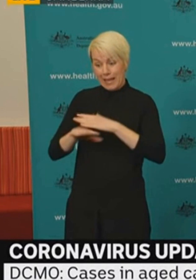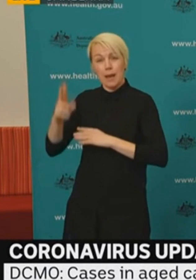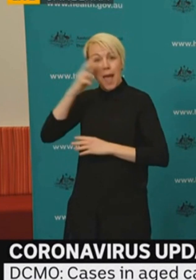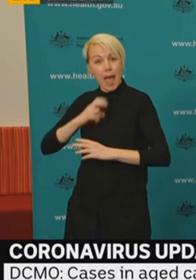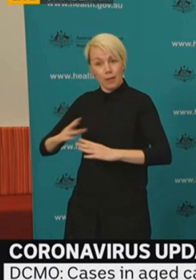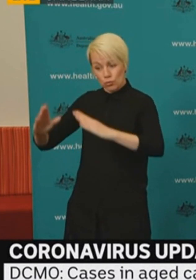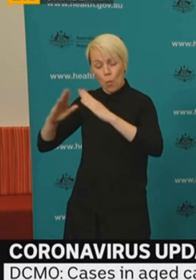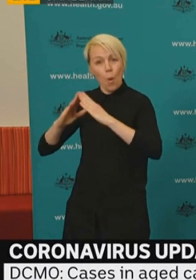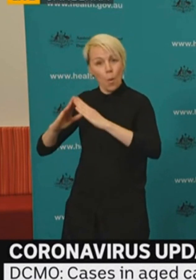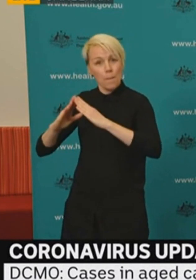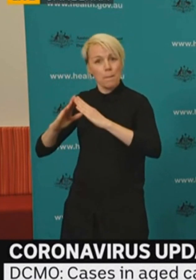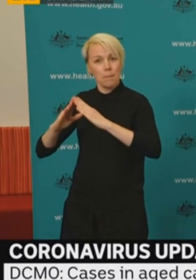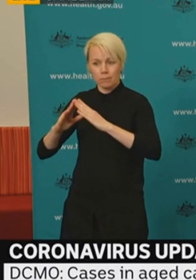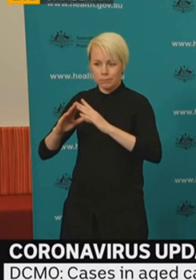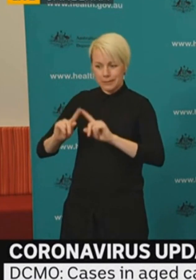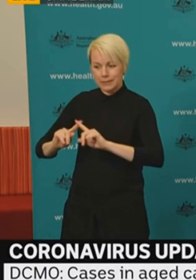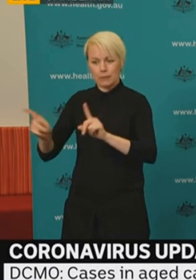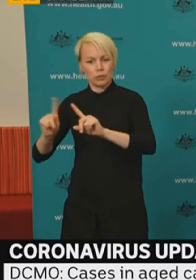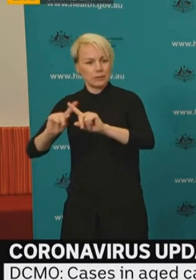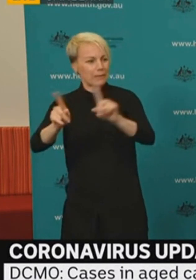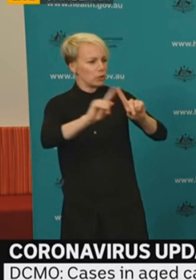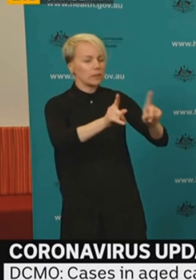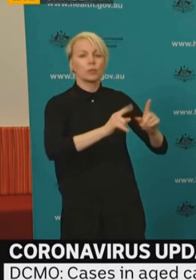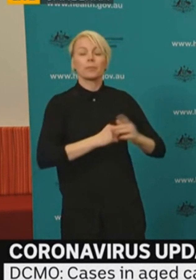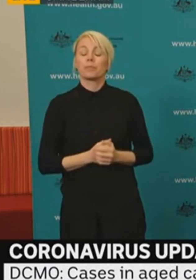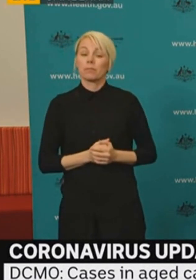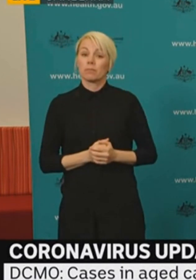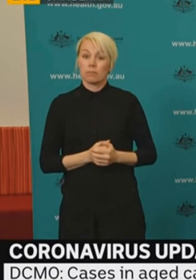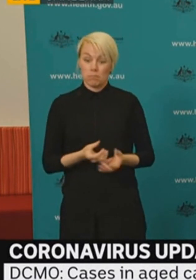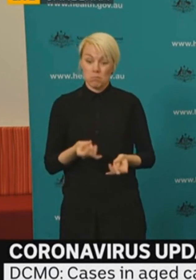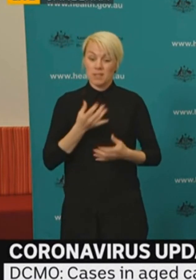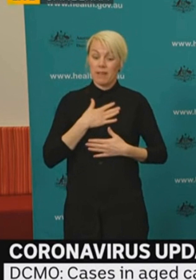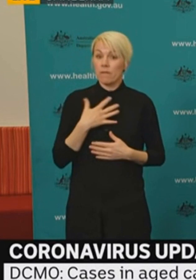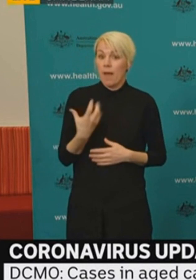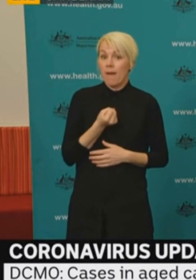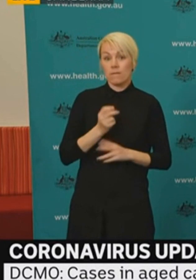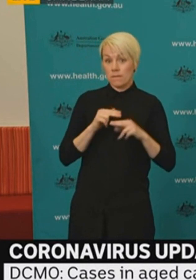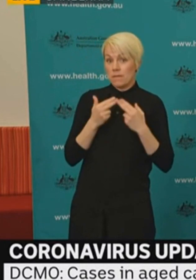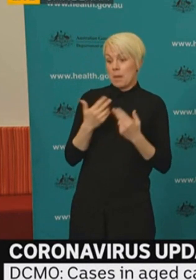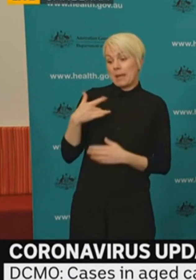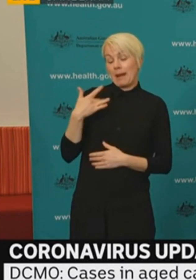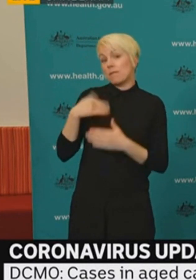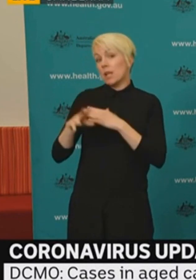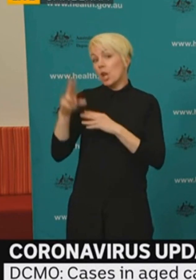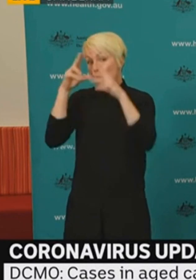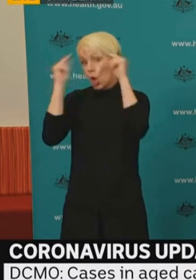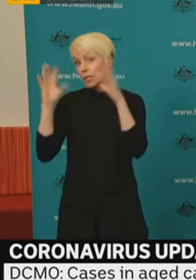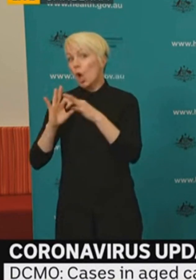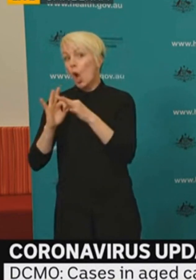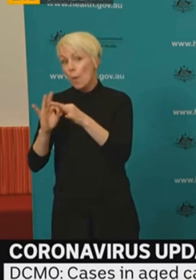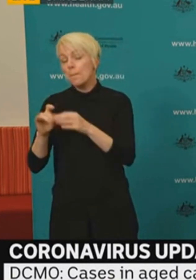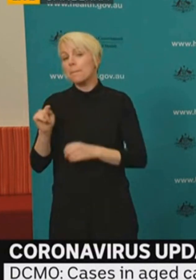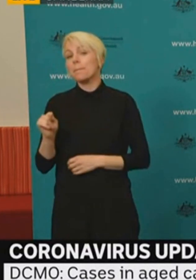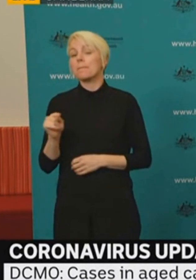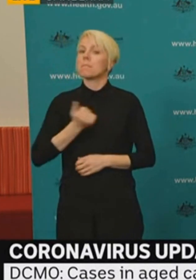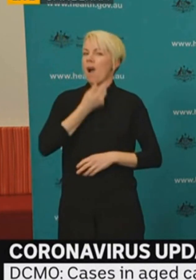care. And as anyone, like myself, who's had a relative in residential aged care in Australia, my father was